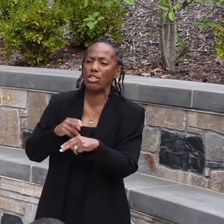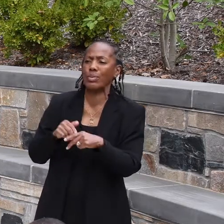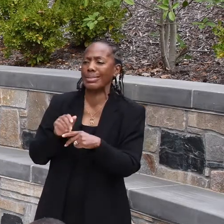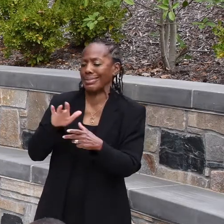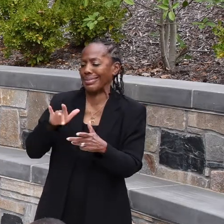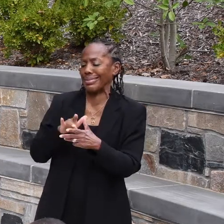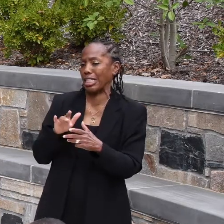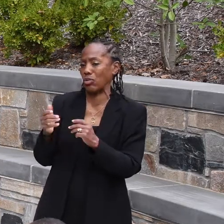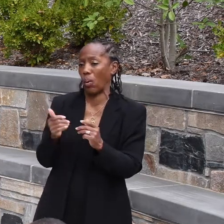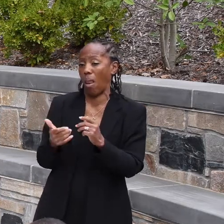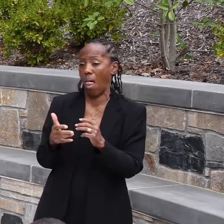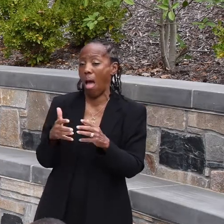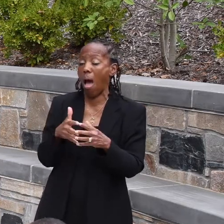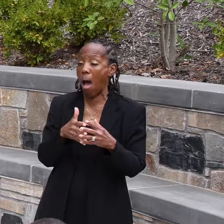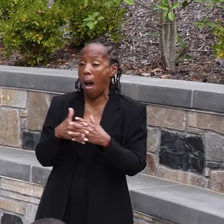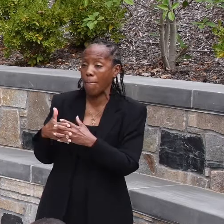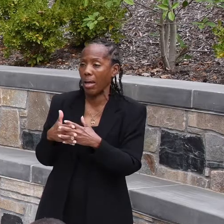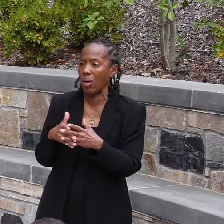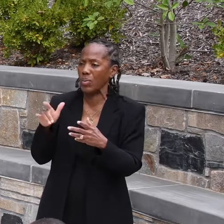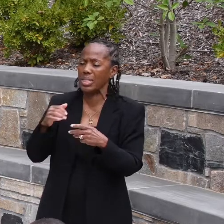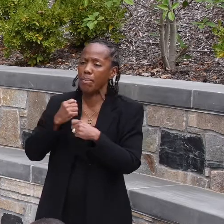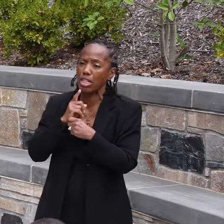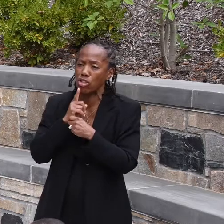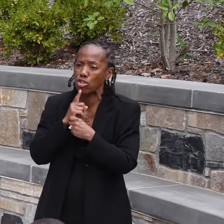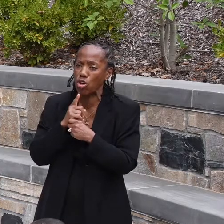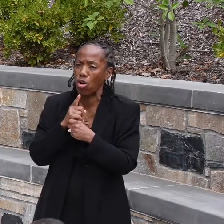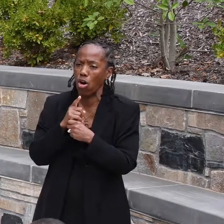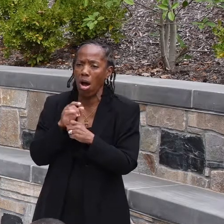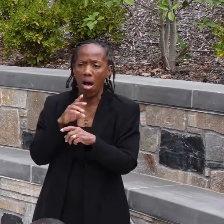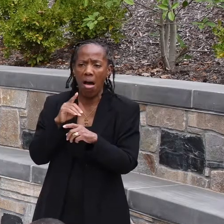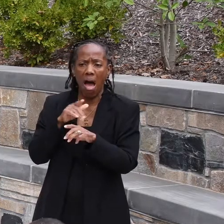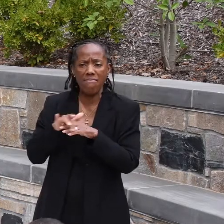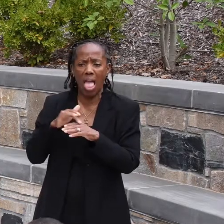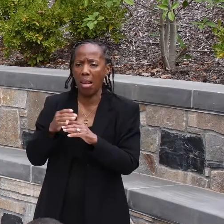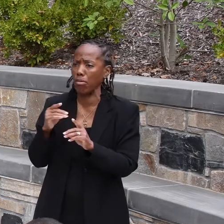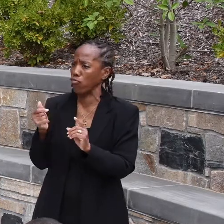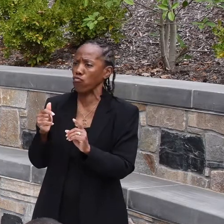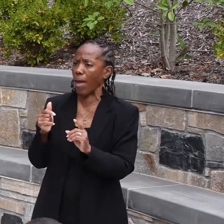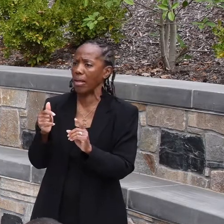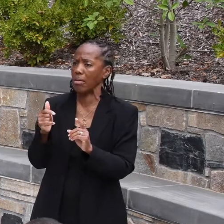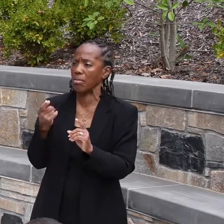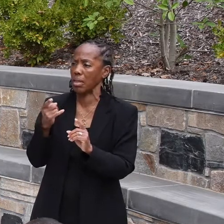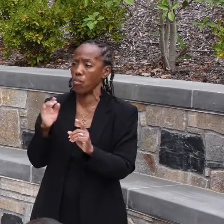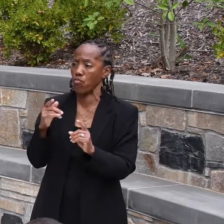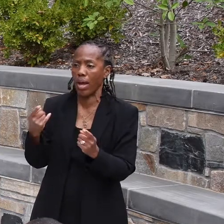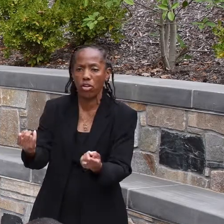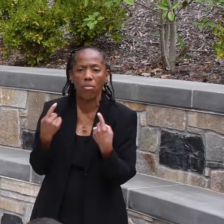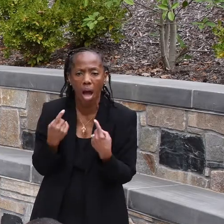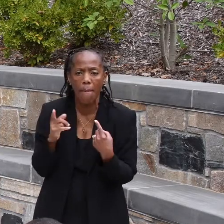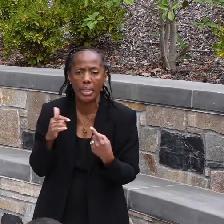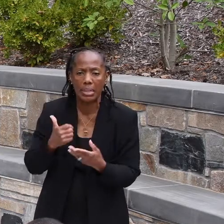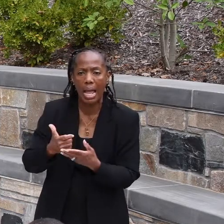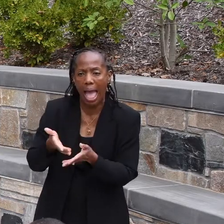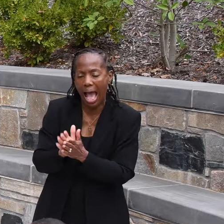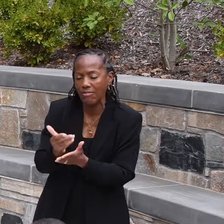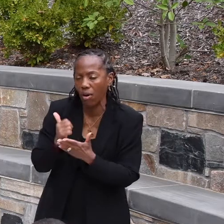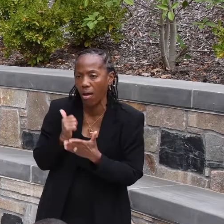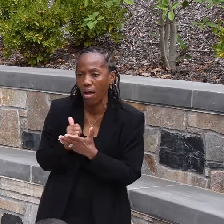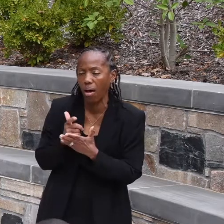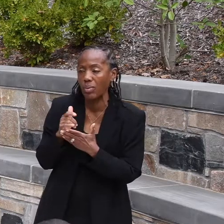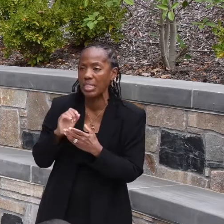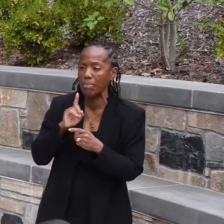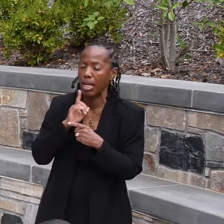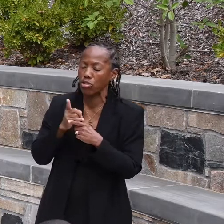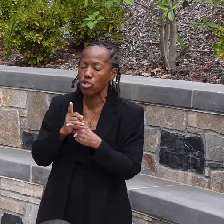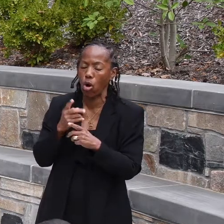immediately available when someone's ready to take that first step. We need care that's as close to home as